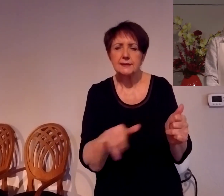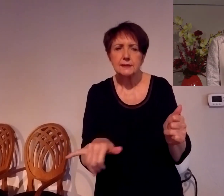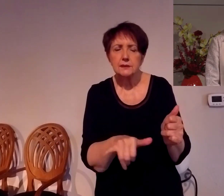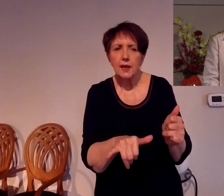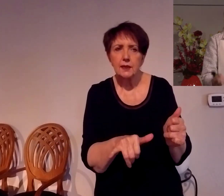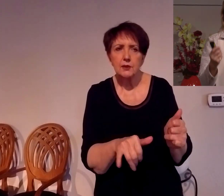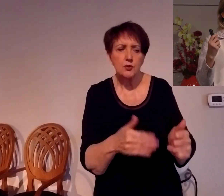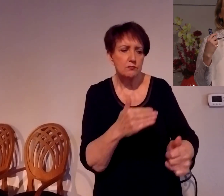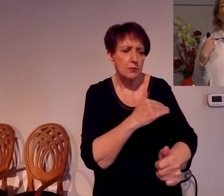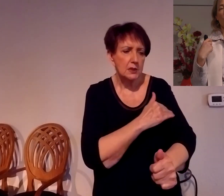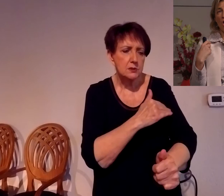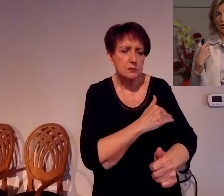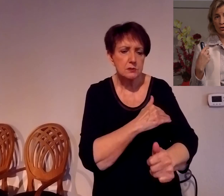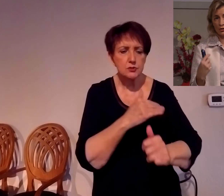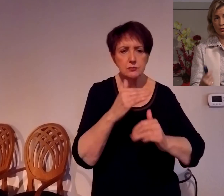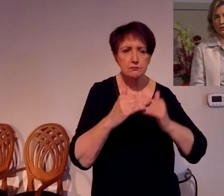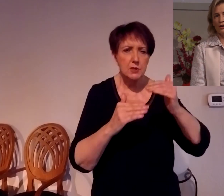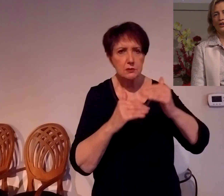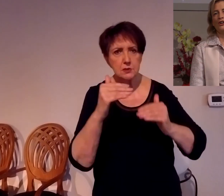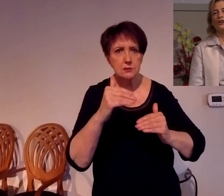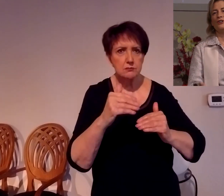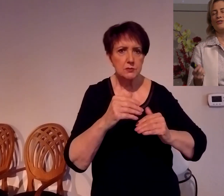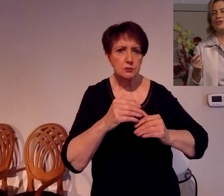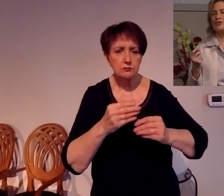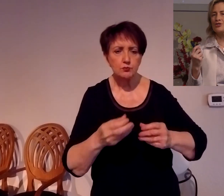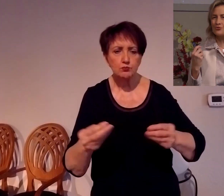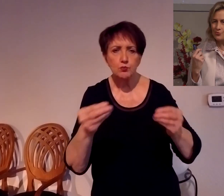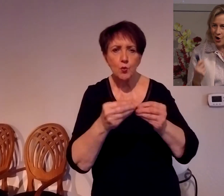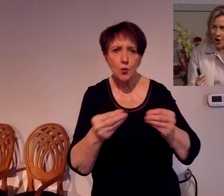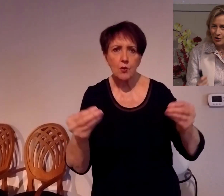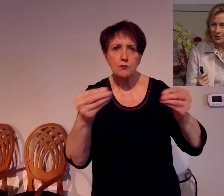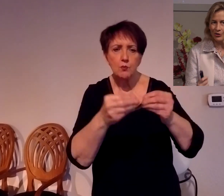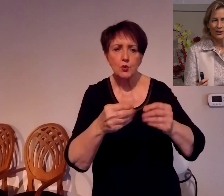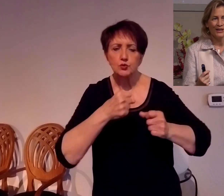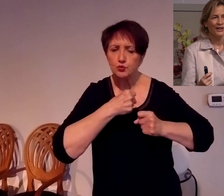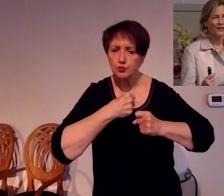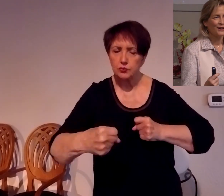your muscles, the stronger